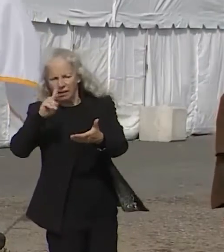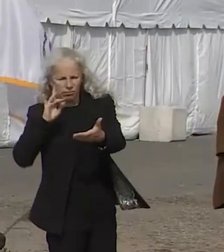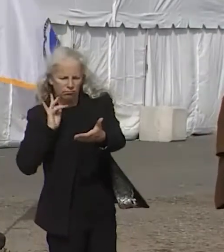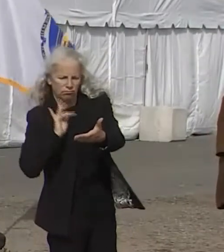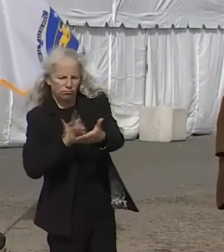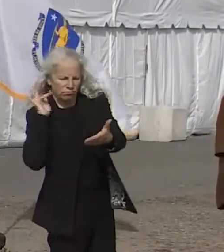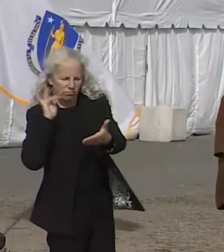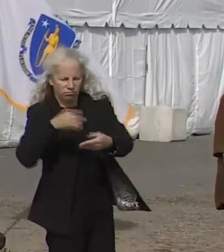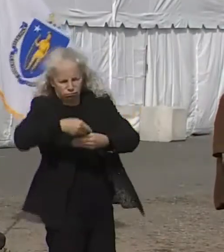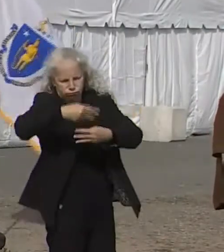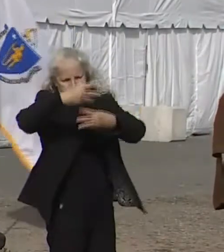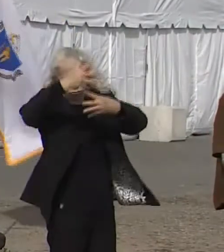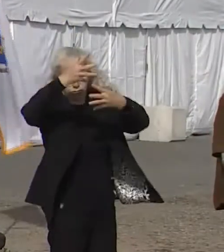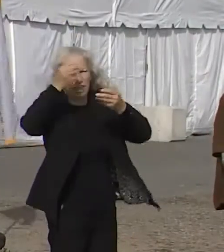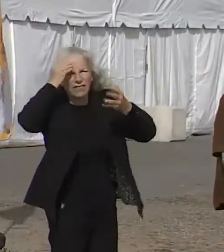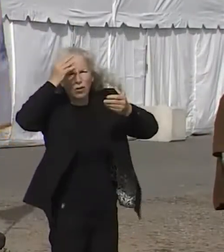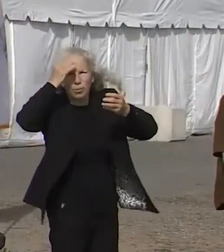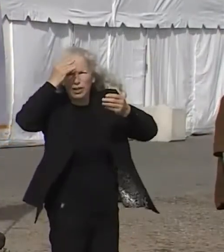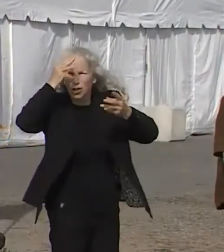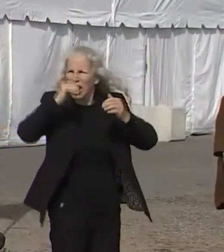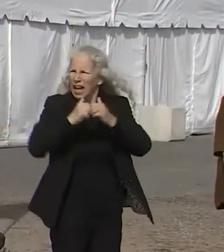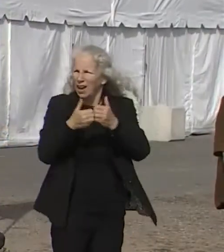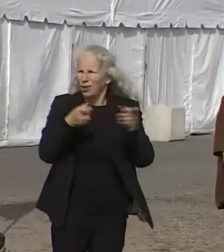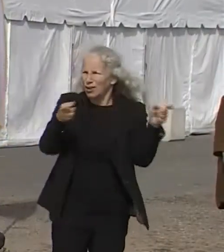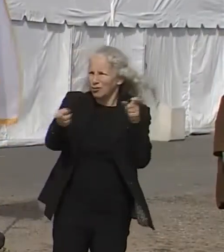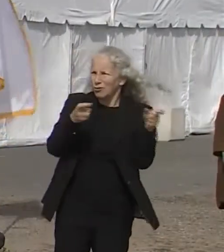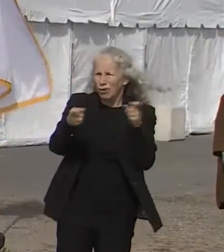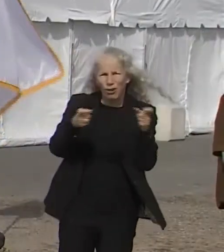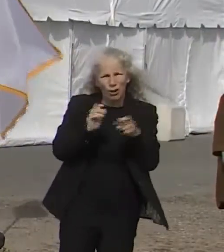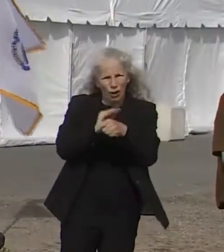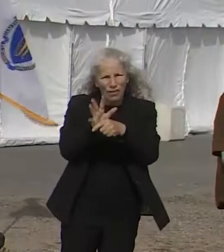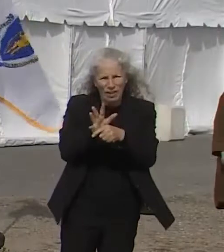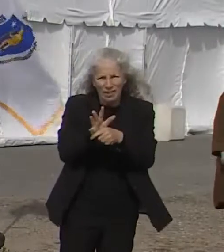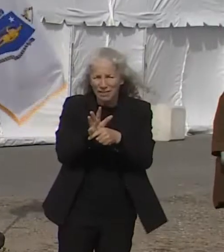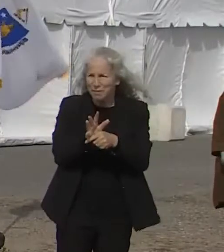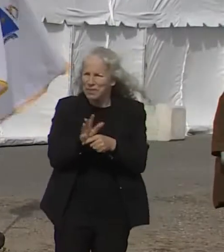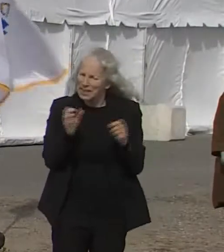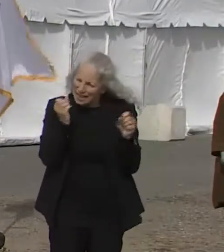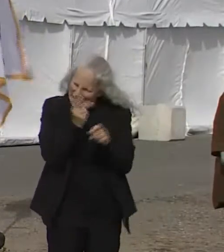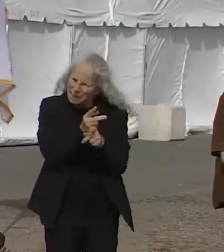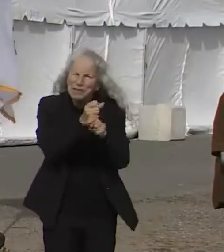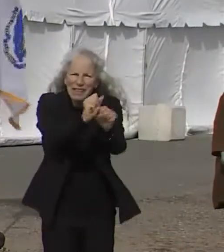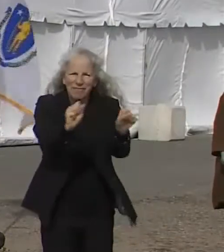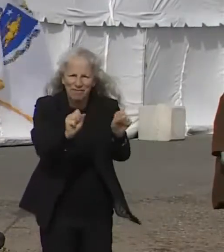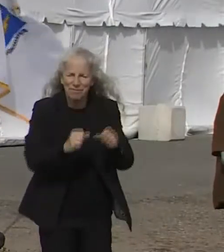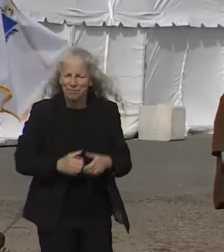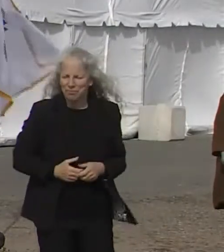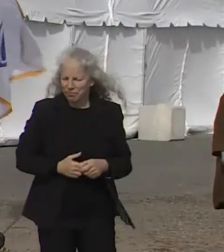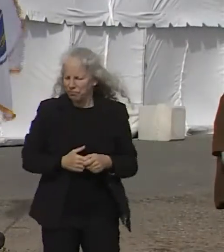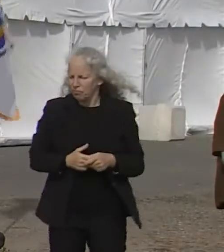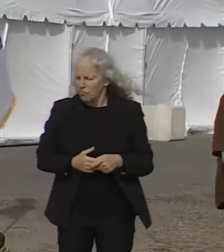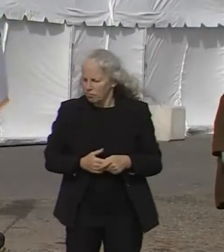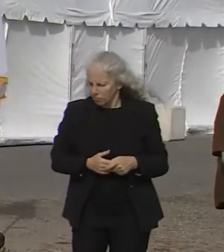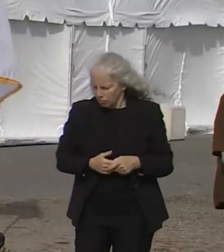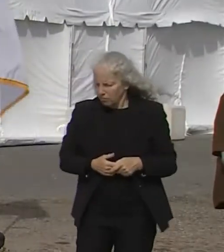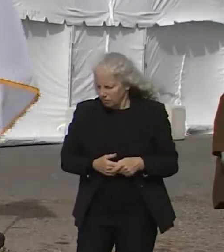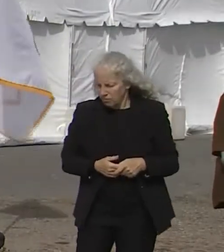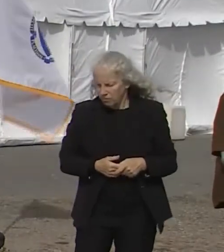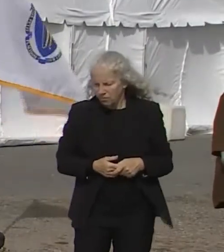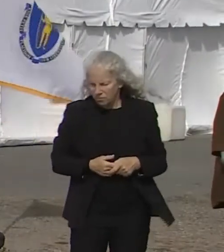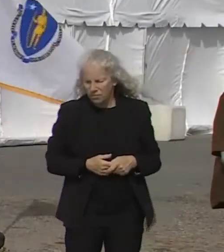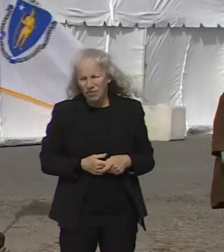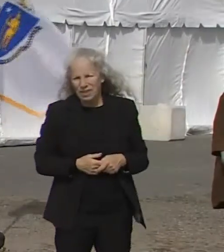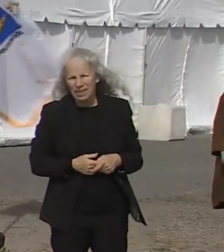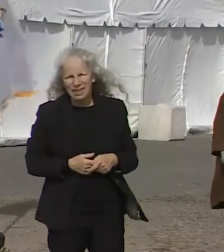they can do to stop the spread of COVID-19 in their community and be safe. Obviously, the short